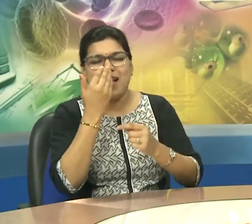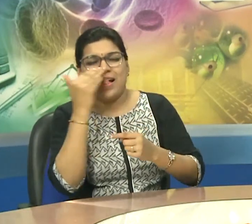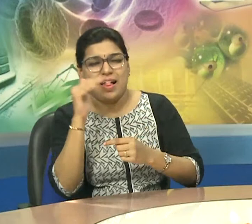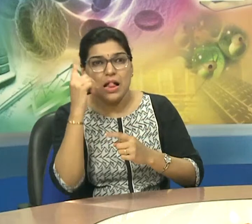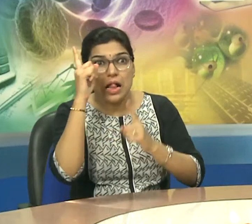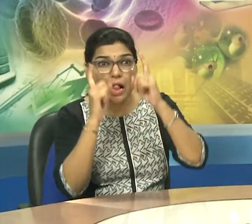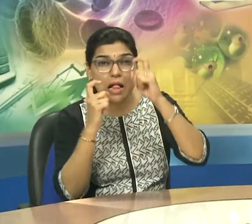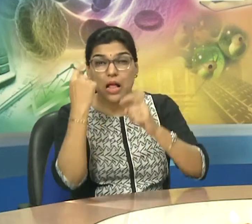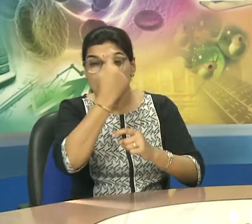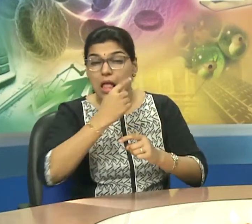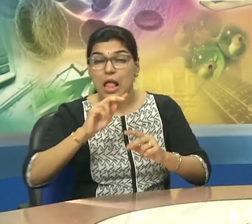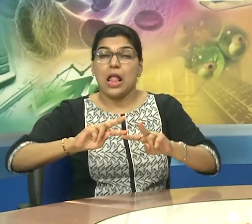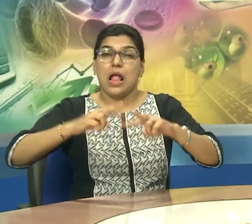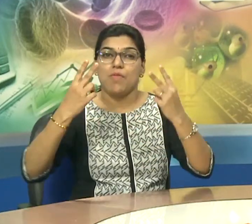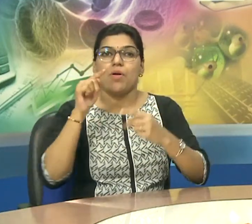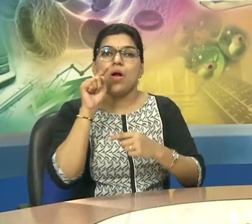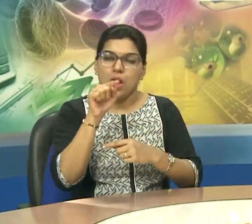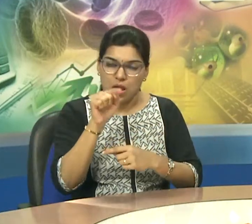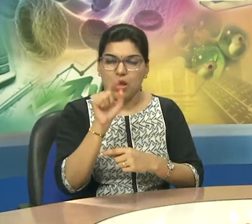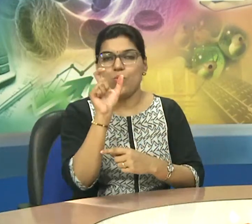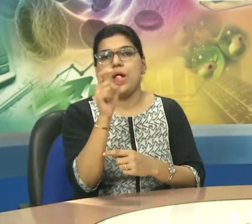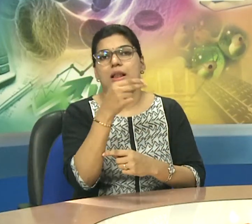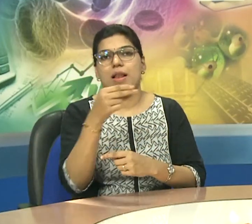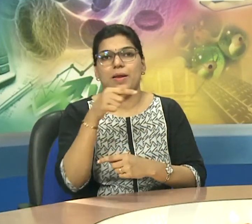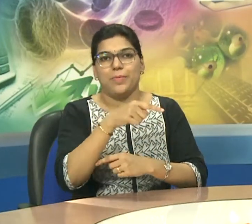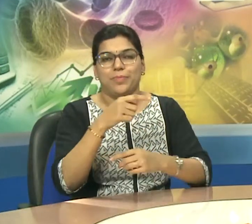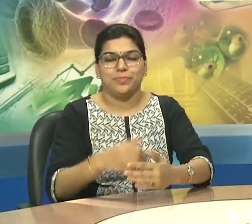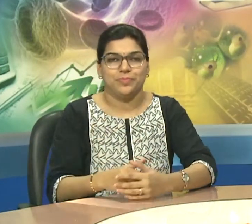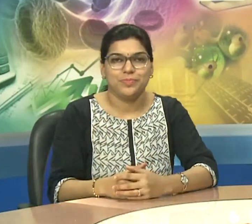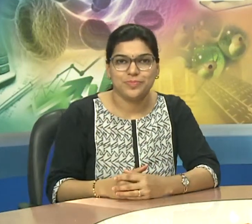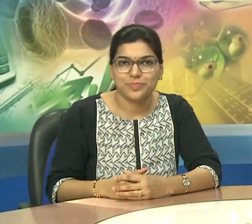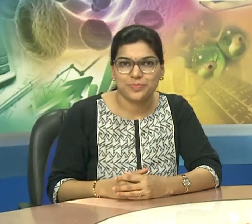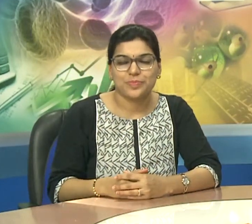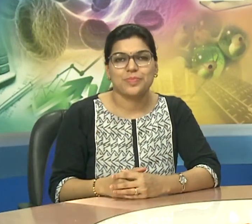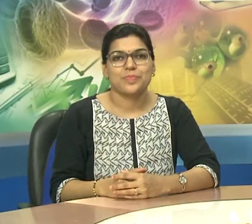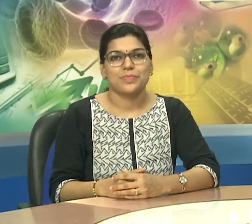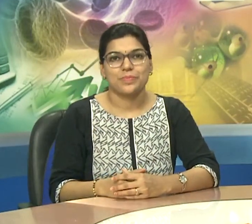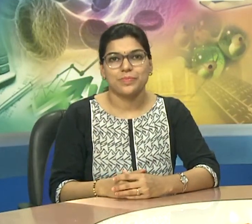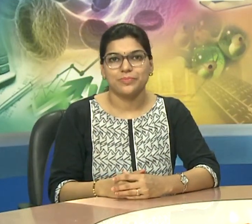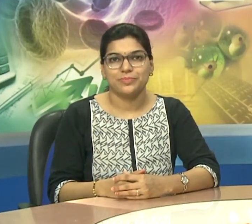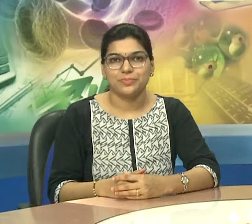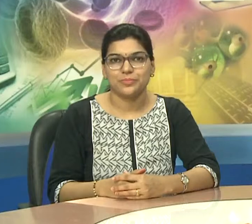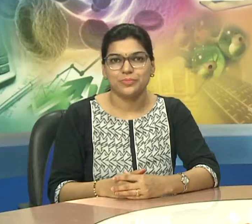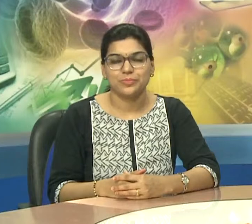teasing the other person by making different kinds of negative faces.